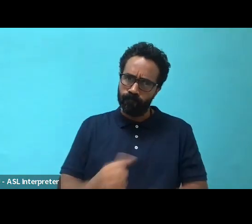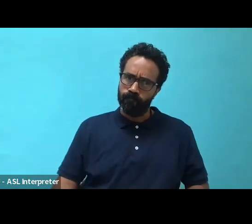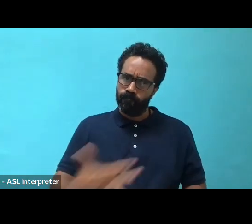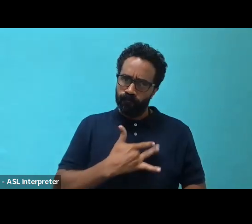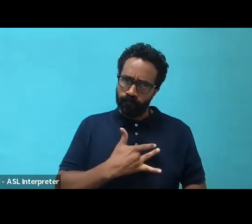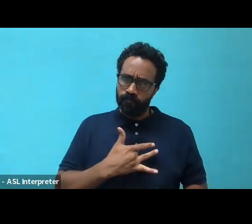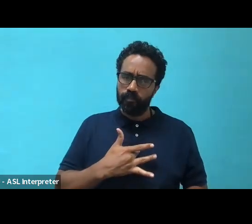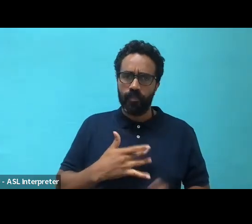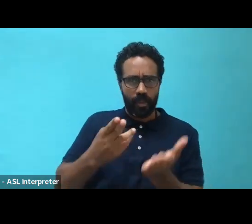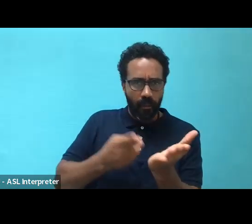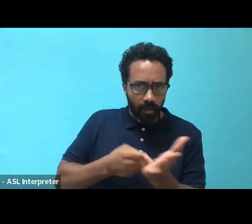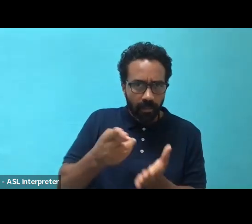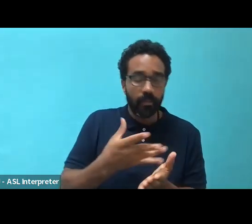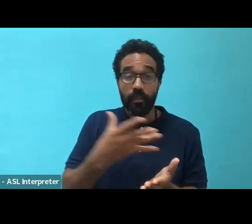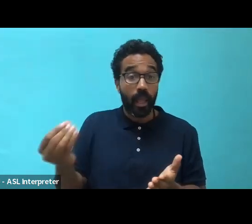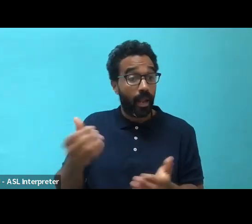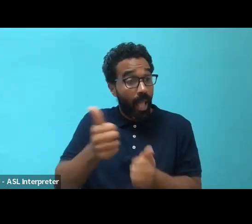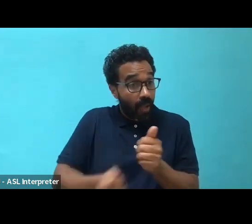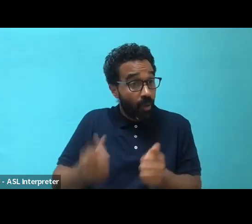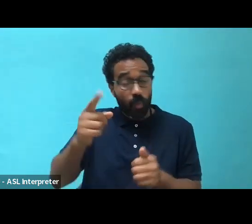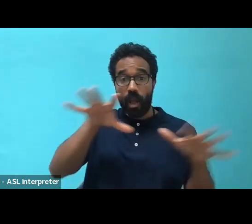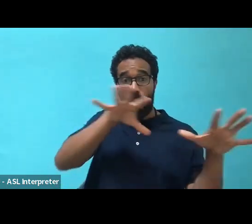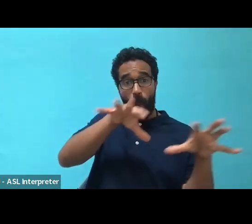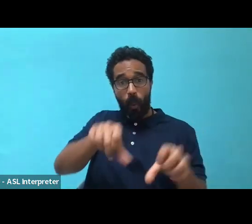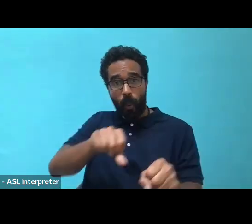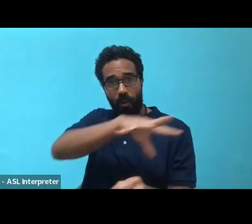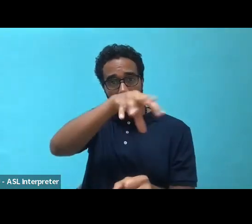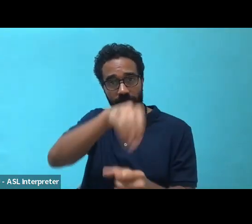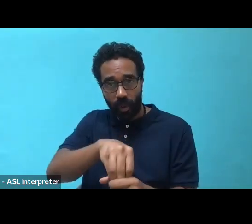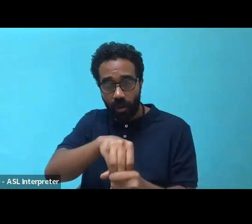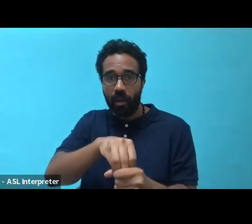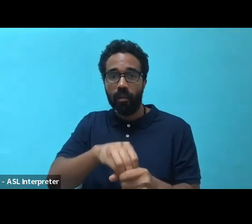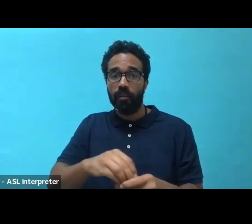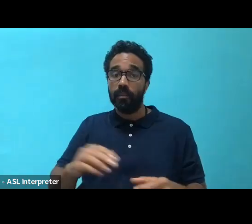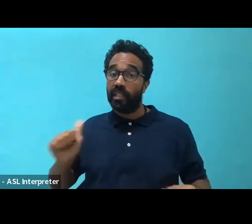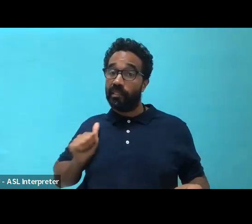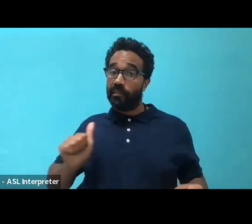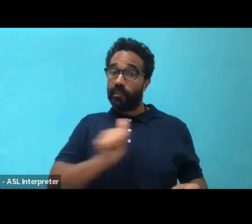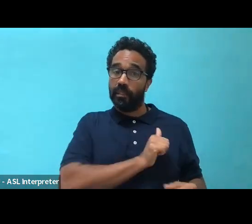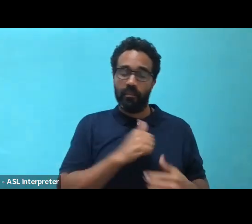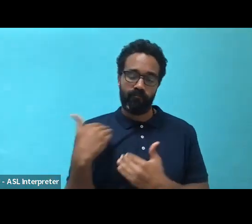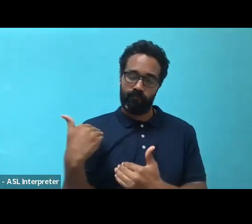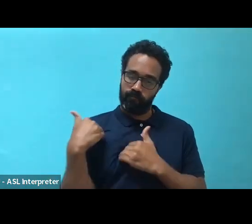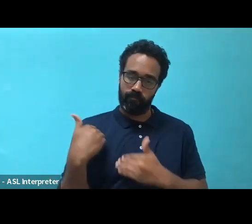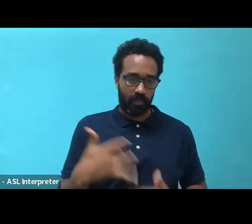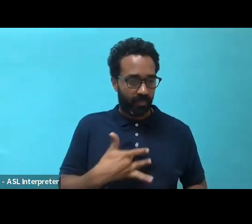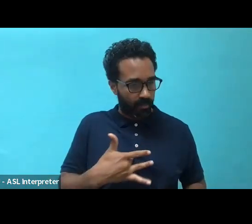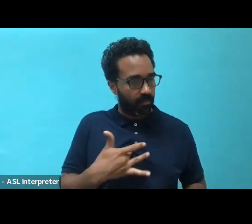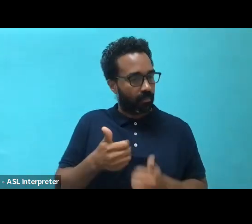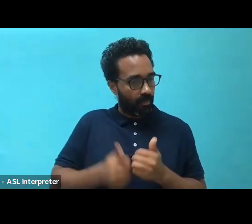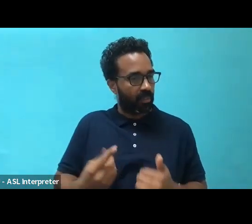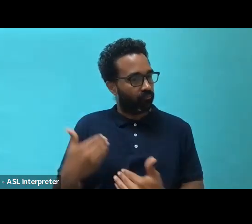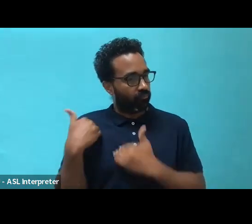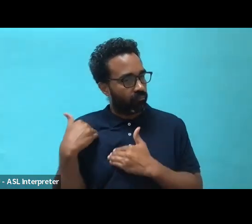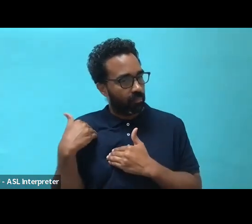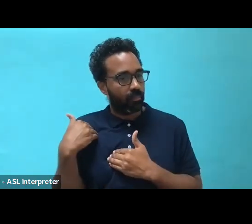to be owned by everybody. And it's daunting. We can look in the mirror and go, we